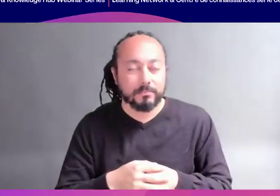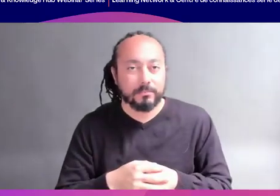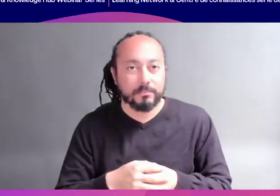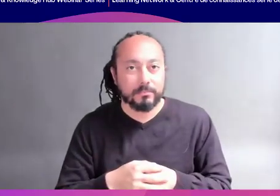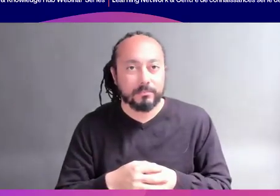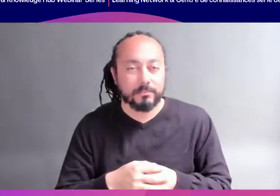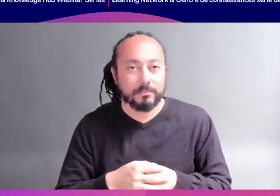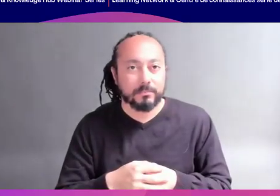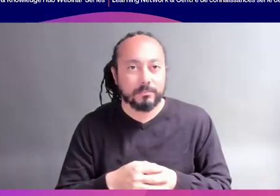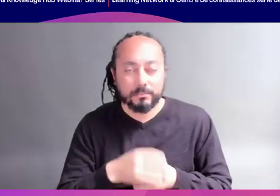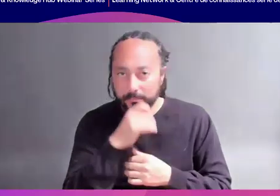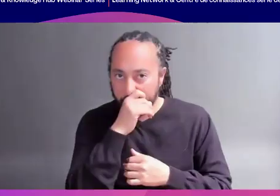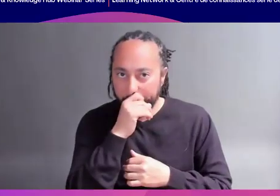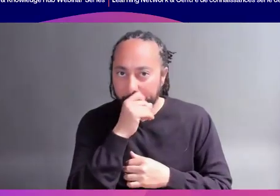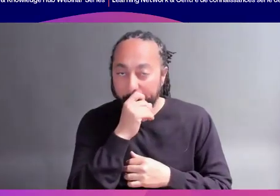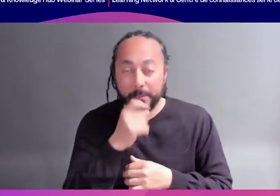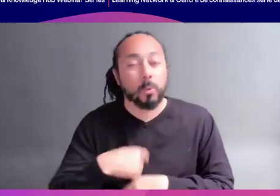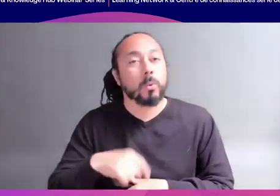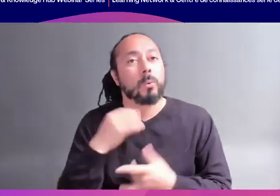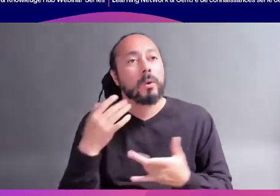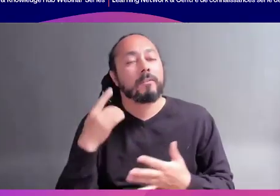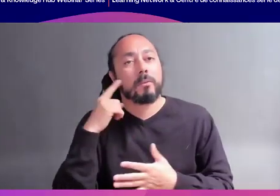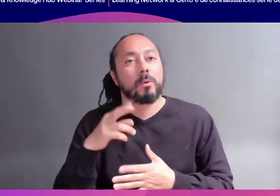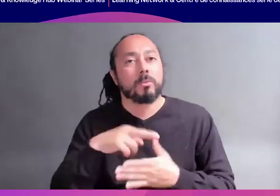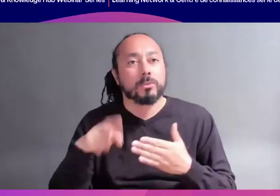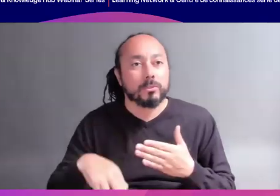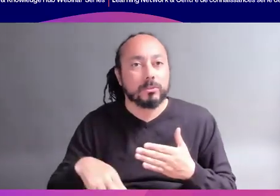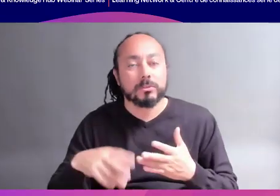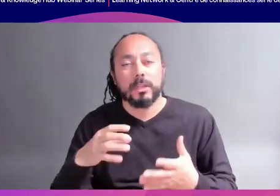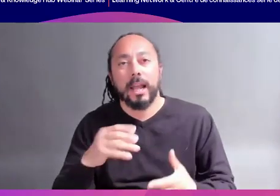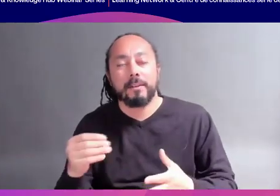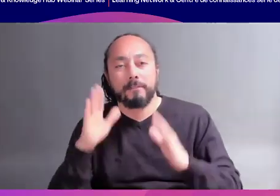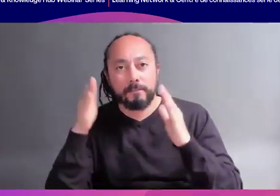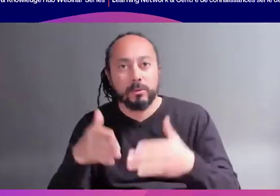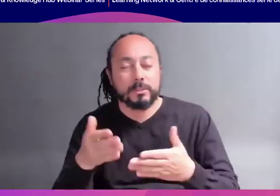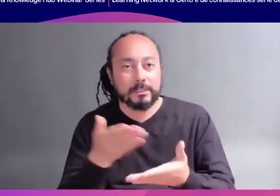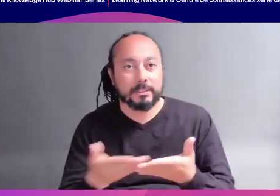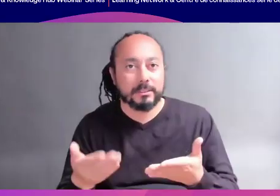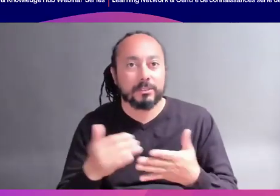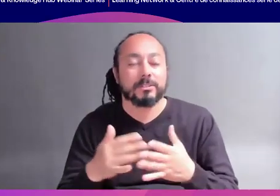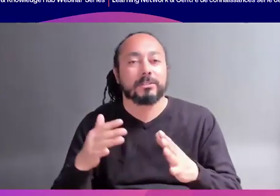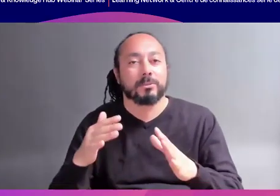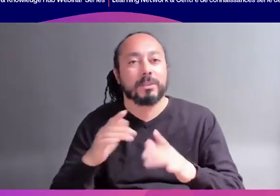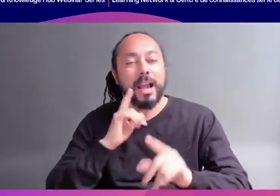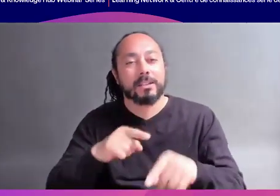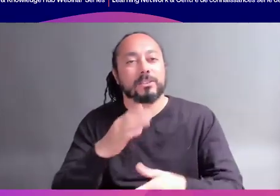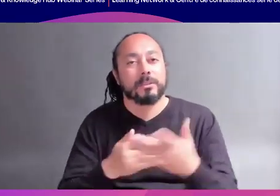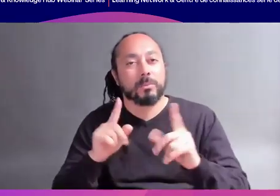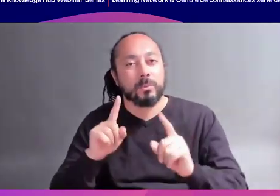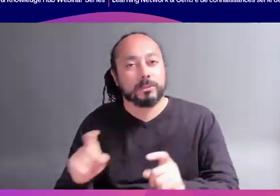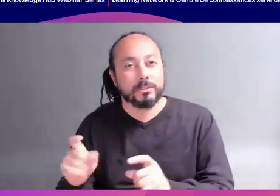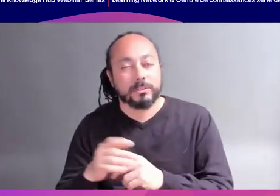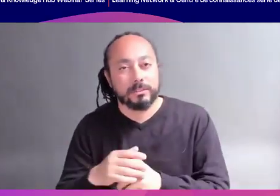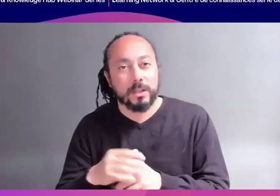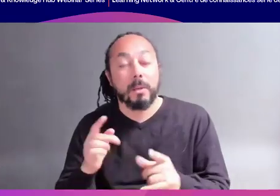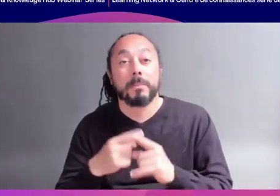our results and evaluation and focus group material, obviously, to answer some of these questions, but I think it's something that we